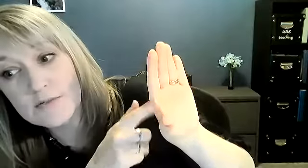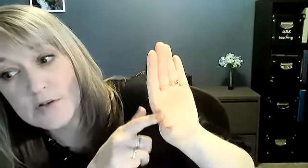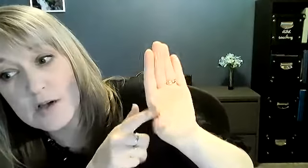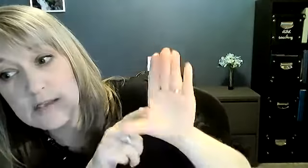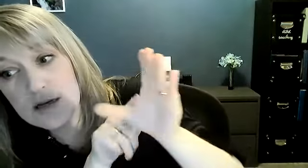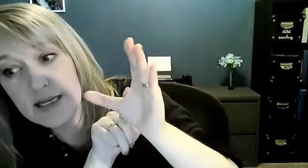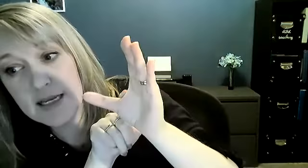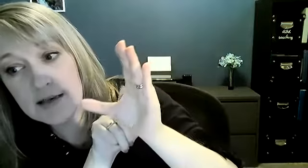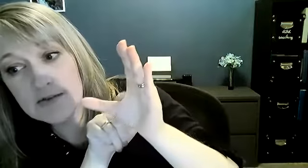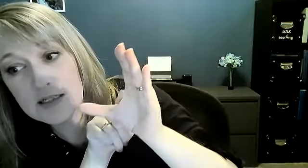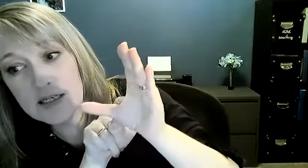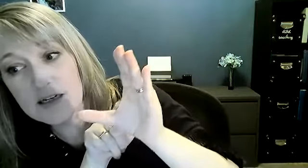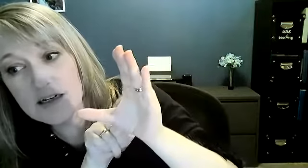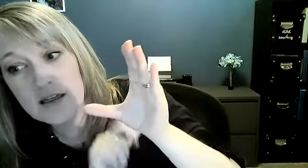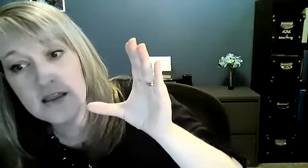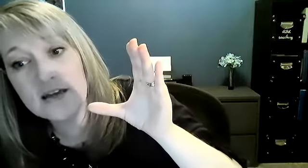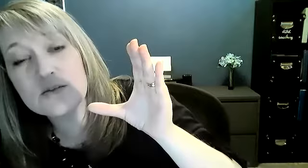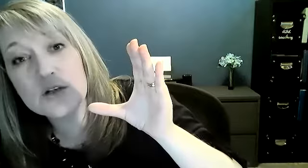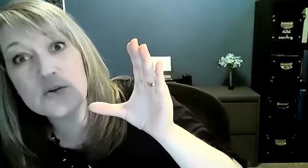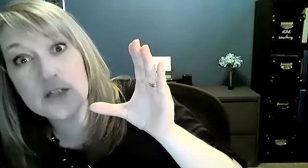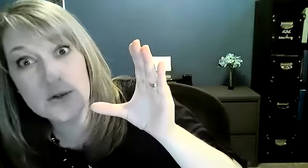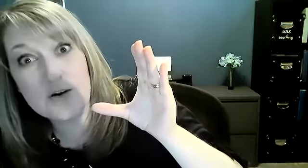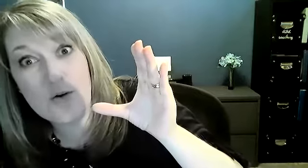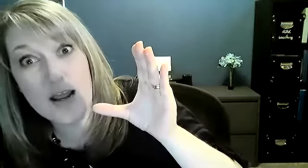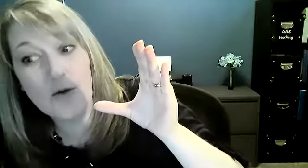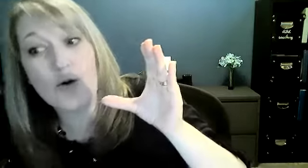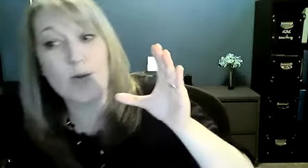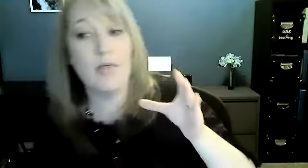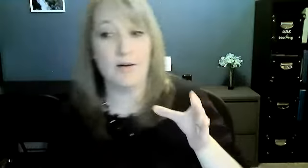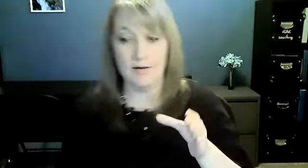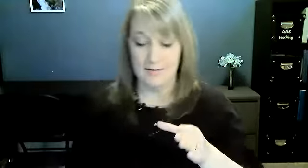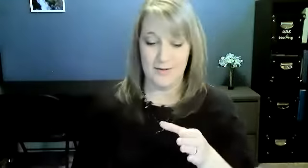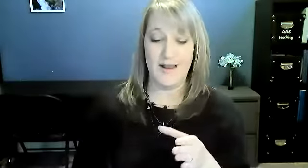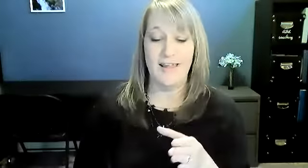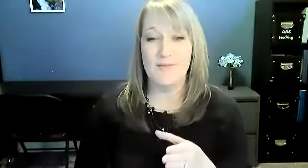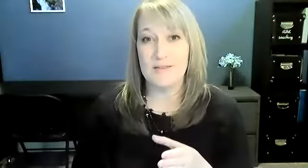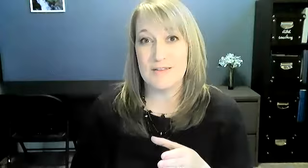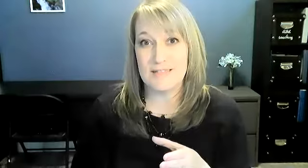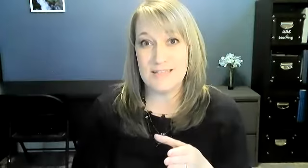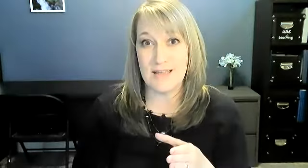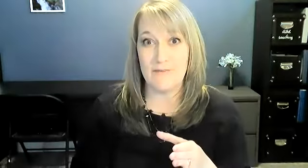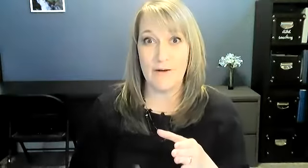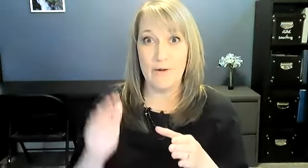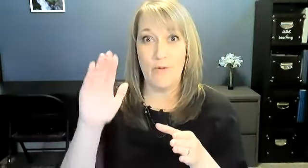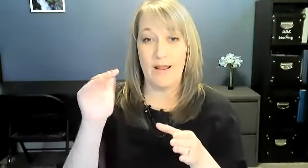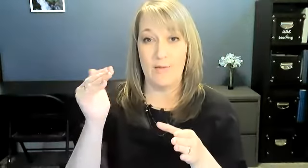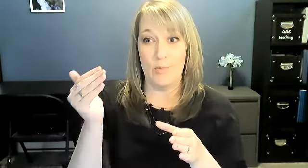your non-dominant hand right there, that's the one you're going to annoy or bother. All right. So this is a sign for annoy or